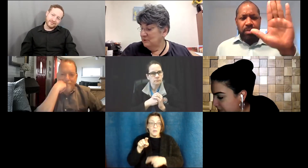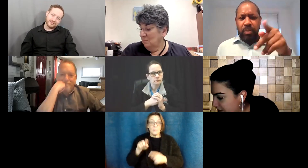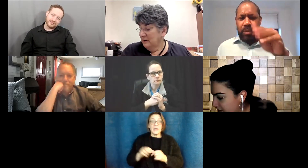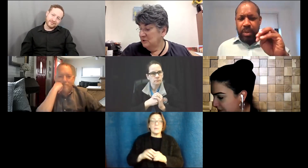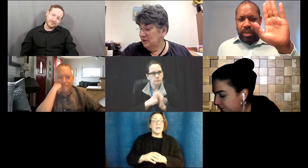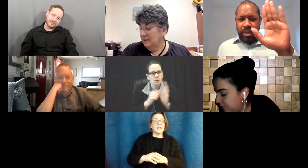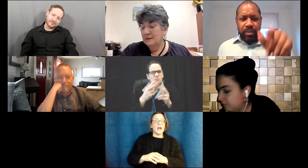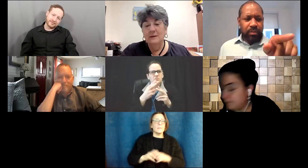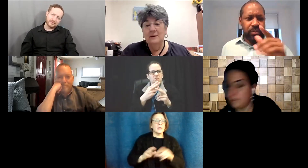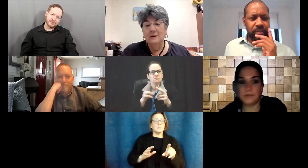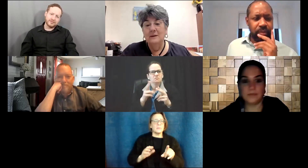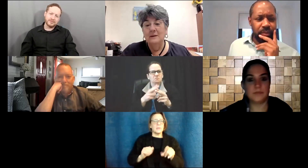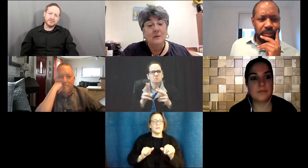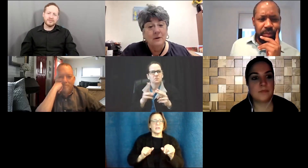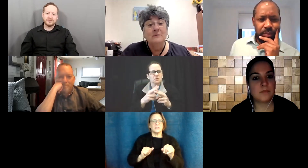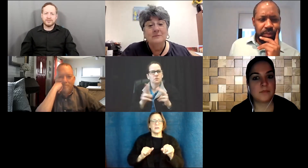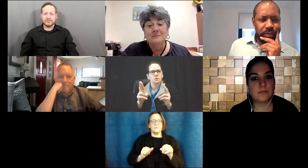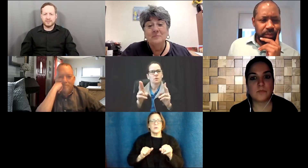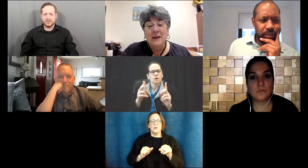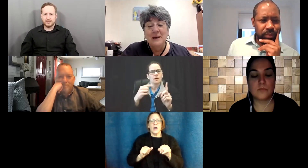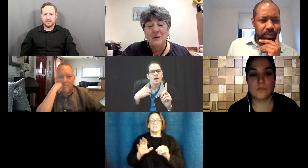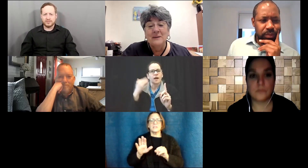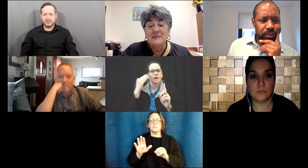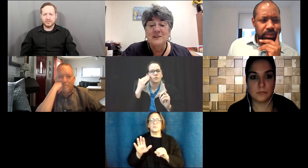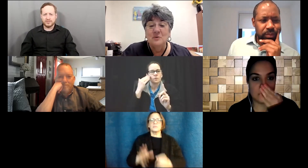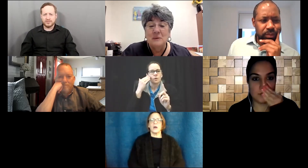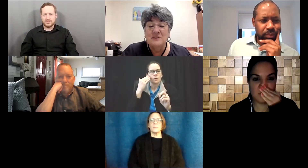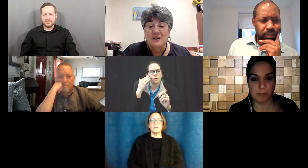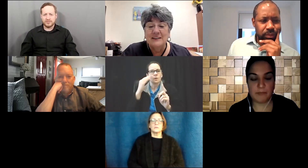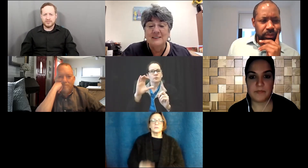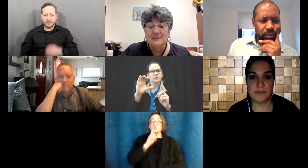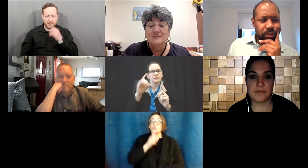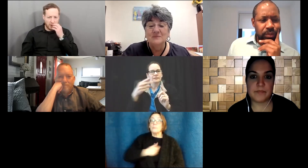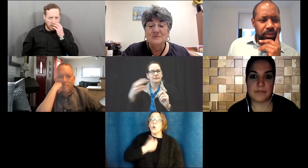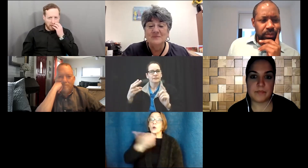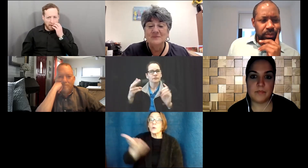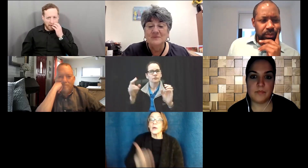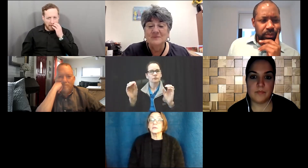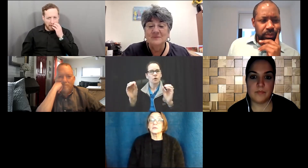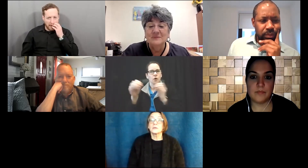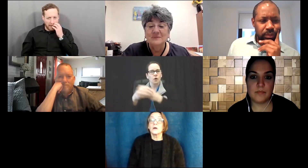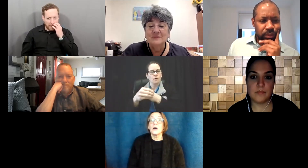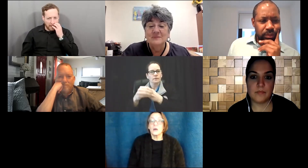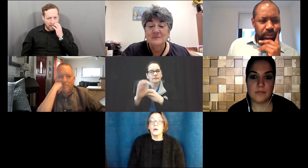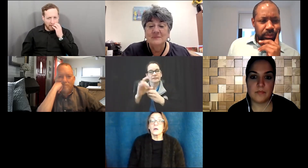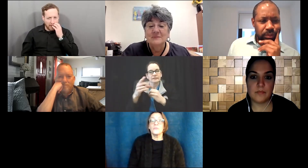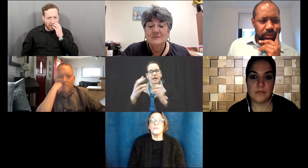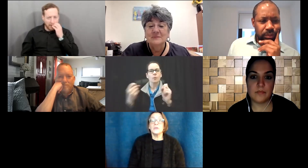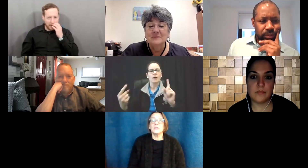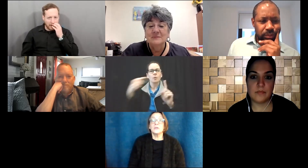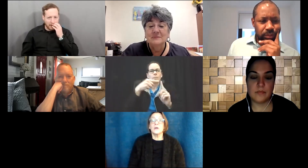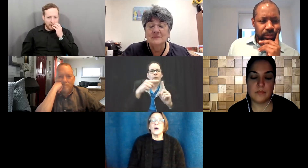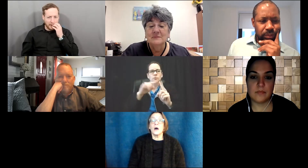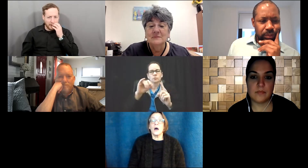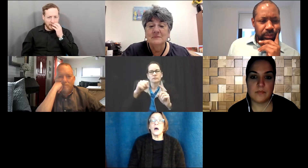out to Pam Margie. had a comment. Pam had her hand up. Pam, I didn't see you. I'm sorry. Comment.